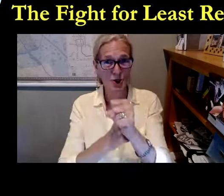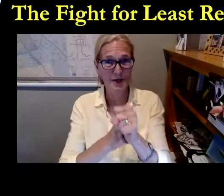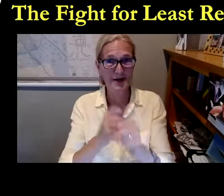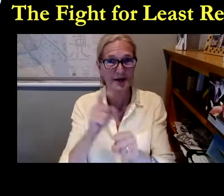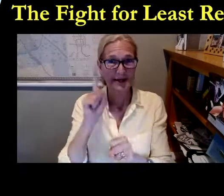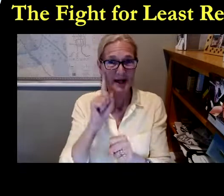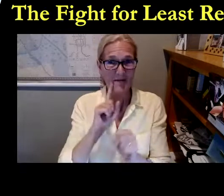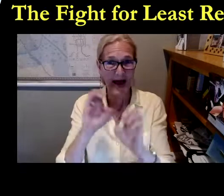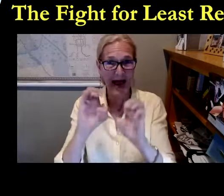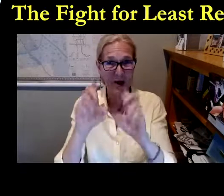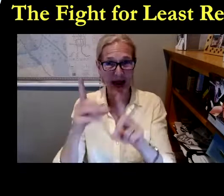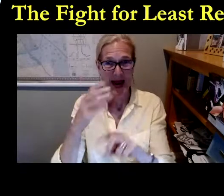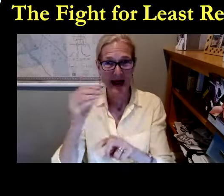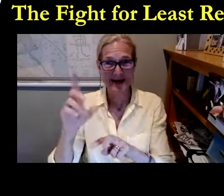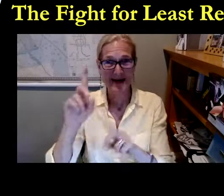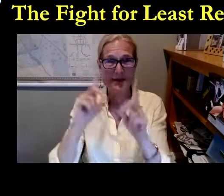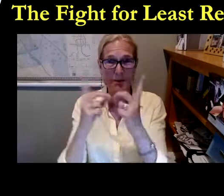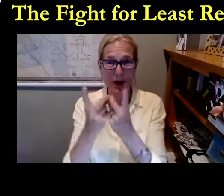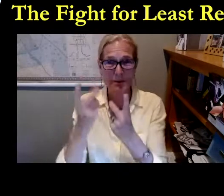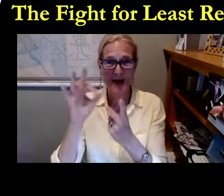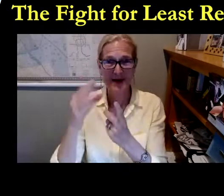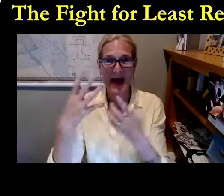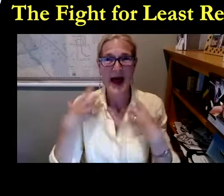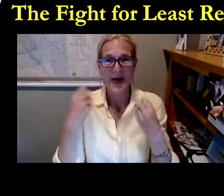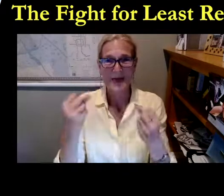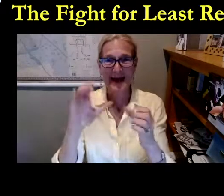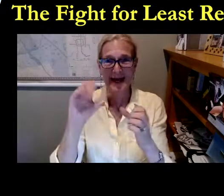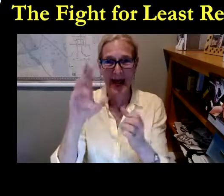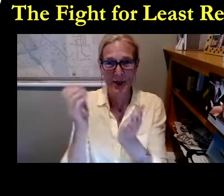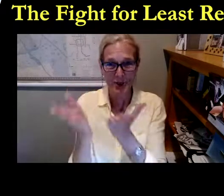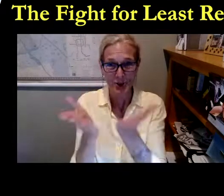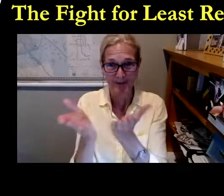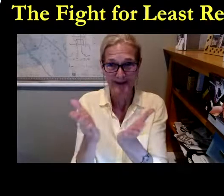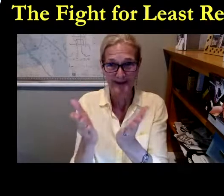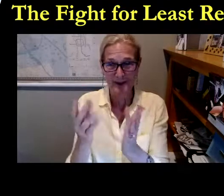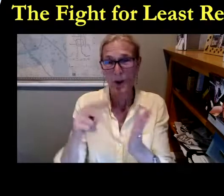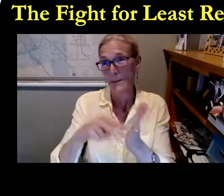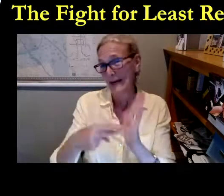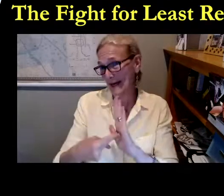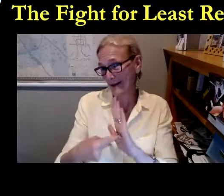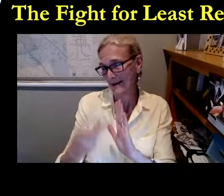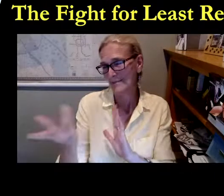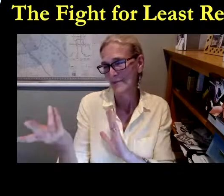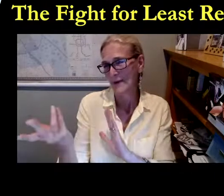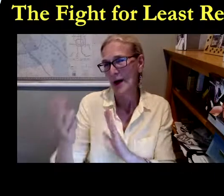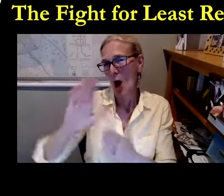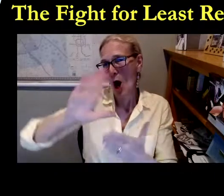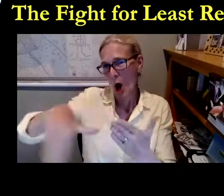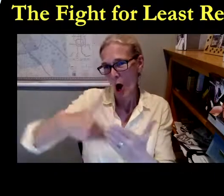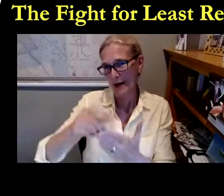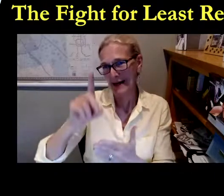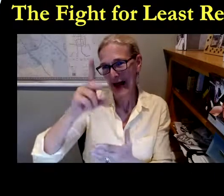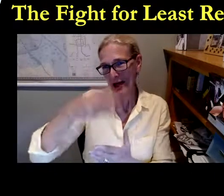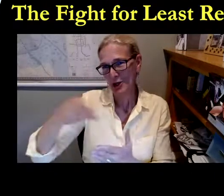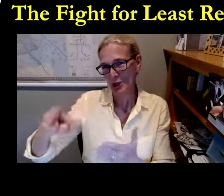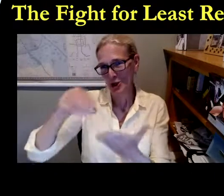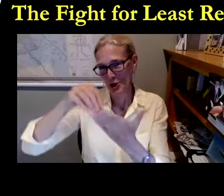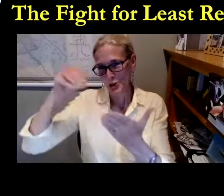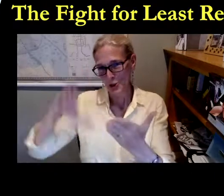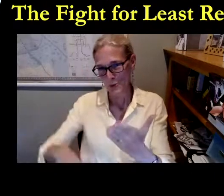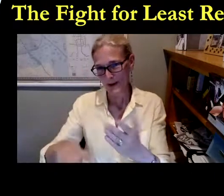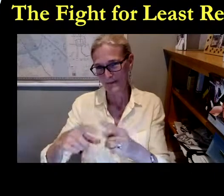Dr. Slybach Amon, and asked them to consider restructuring